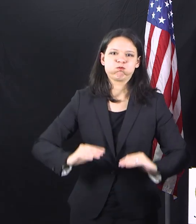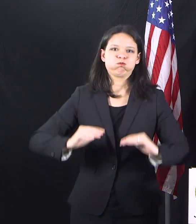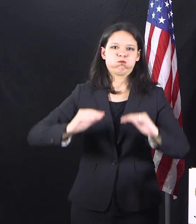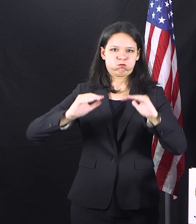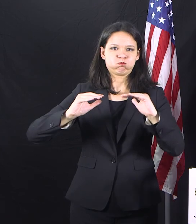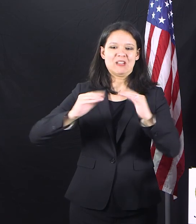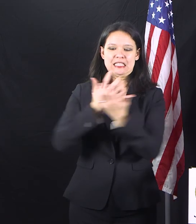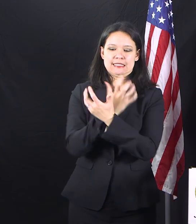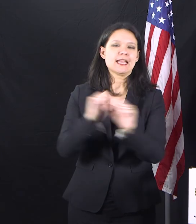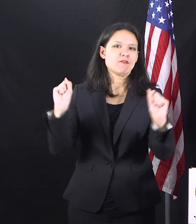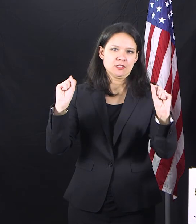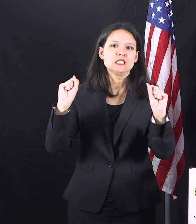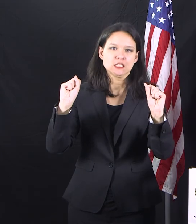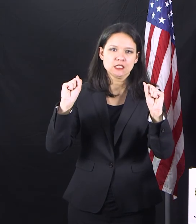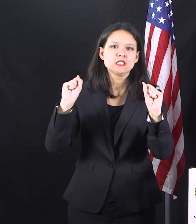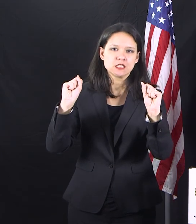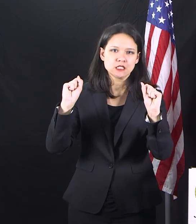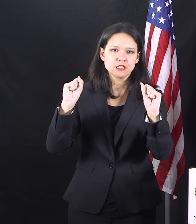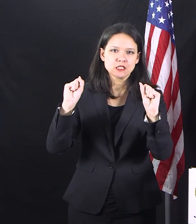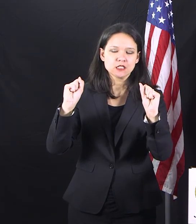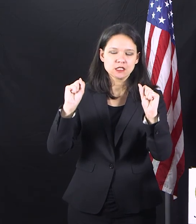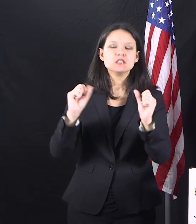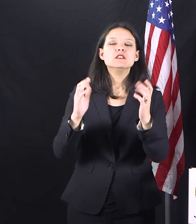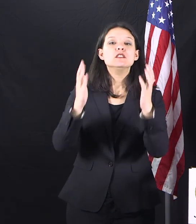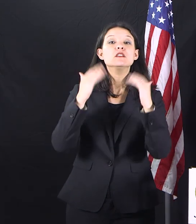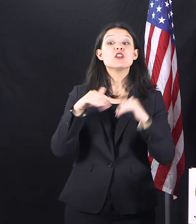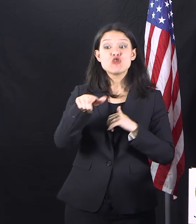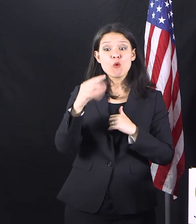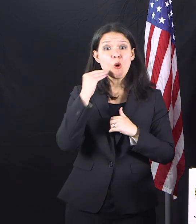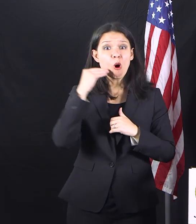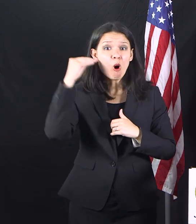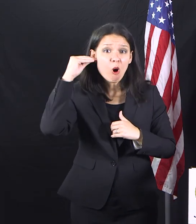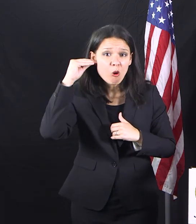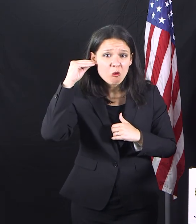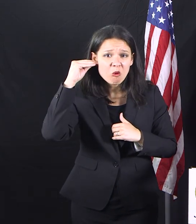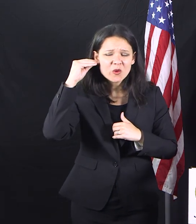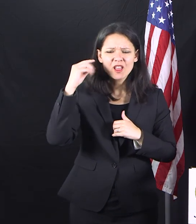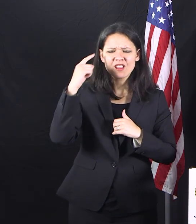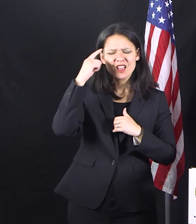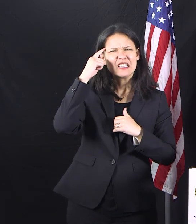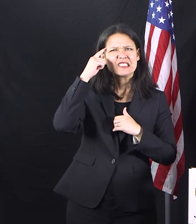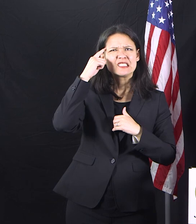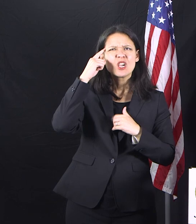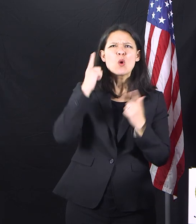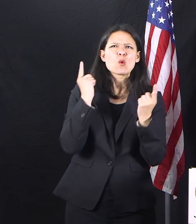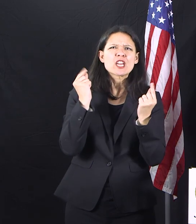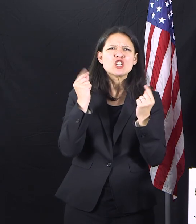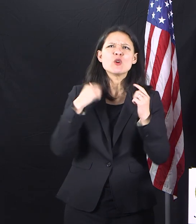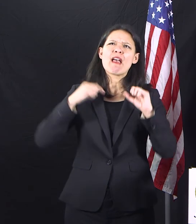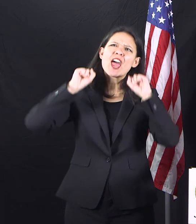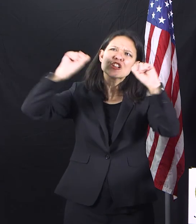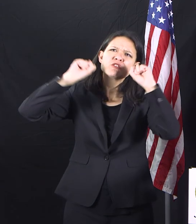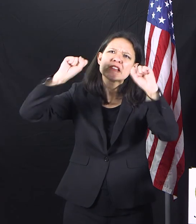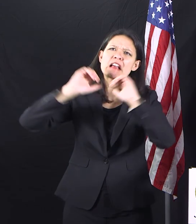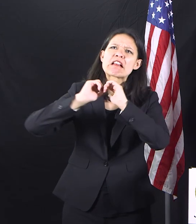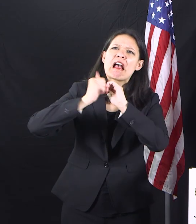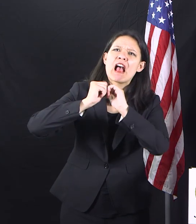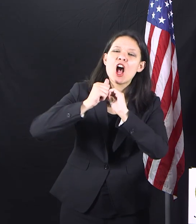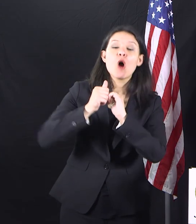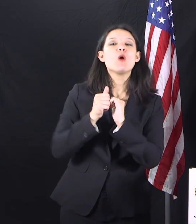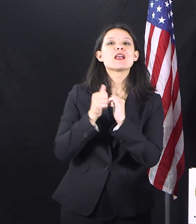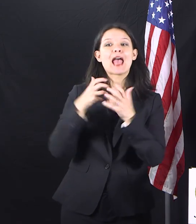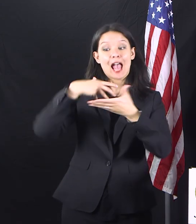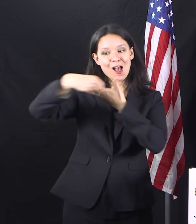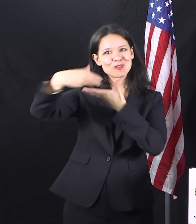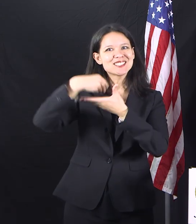safety issues from those. But we know that while you're home, it's a golden opportunity for you to be out exercising. Enjoy